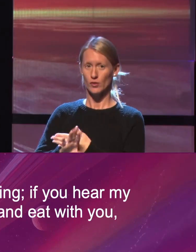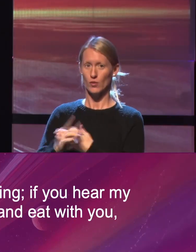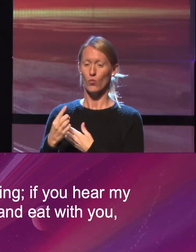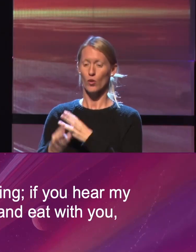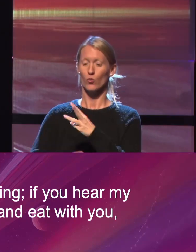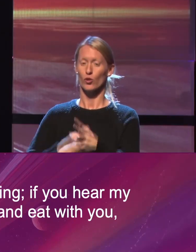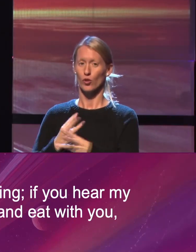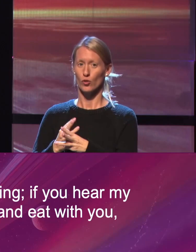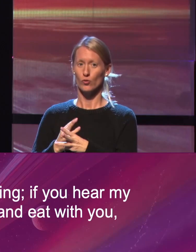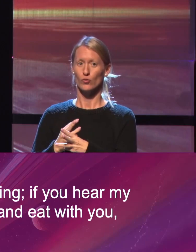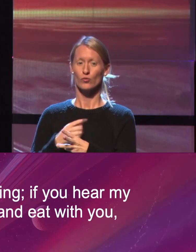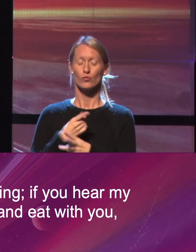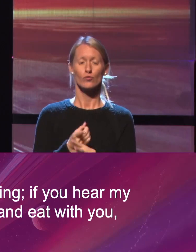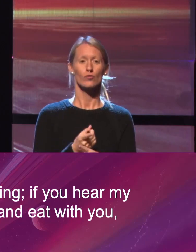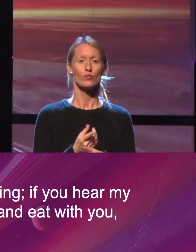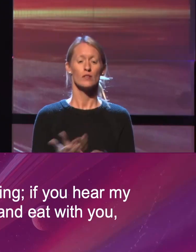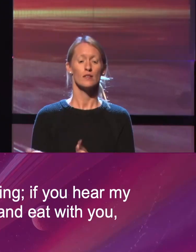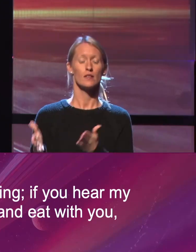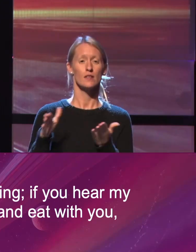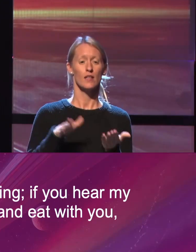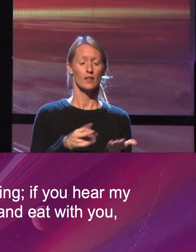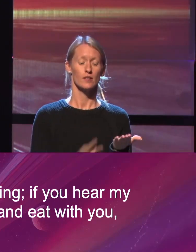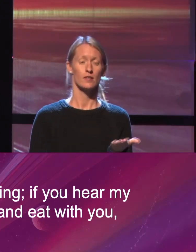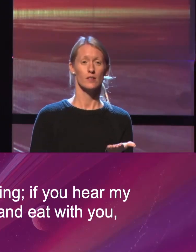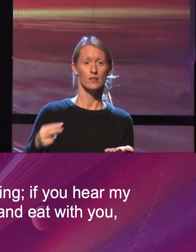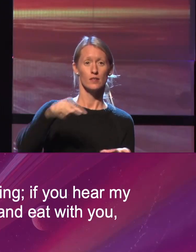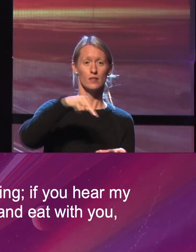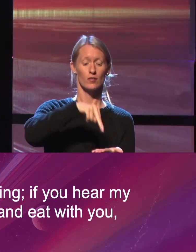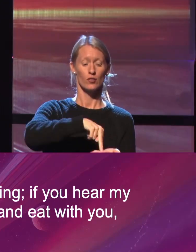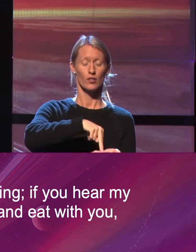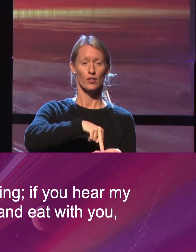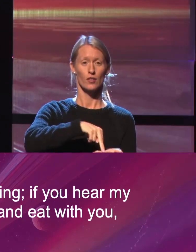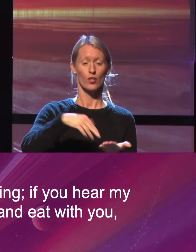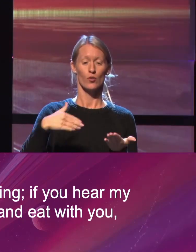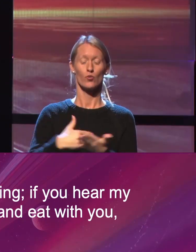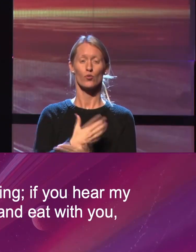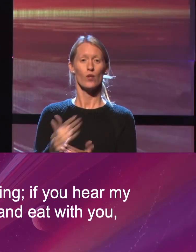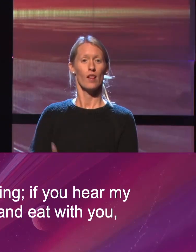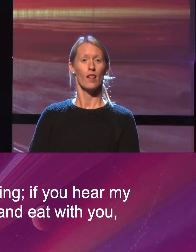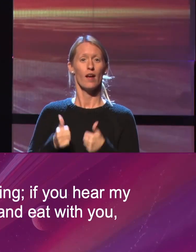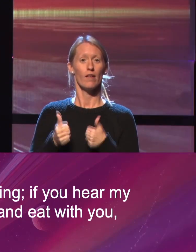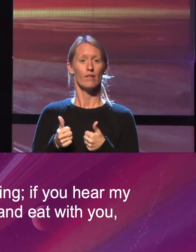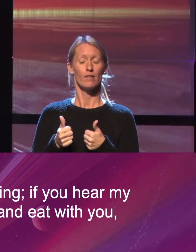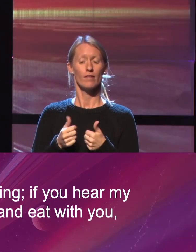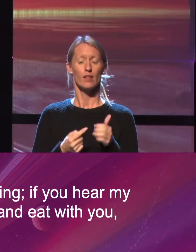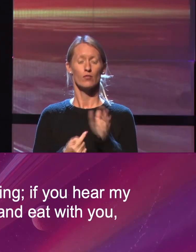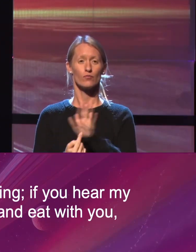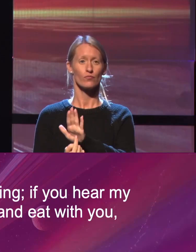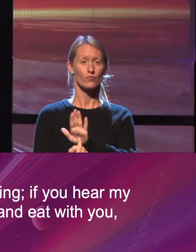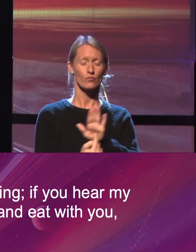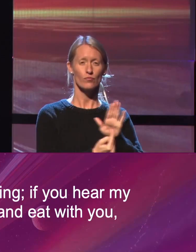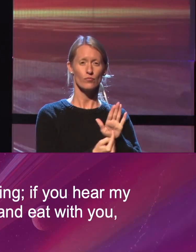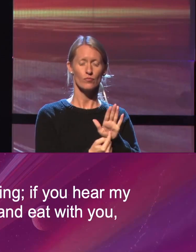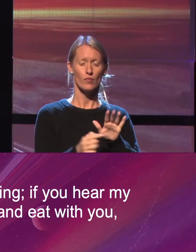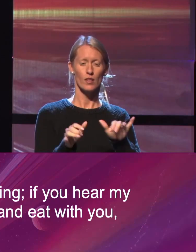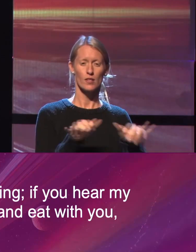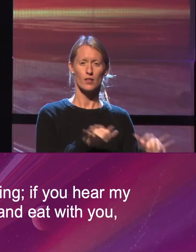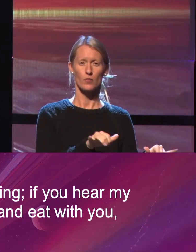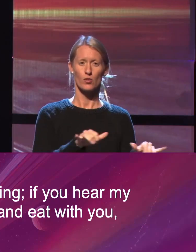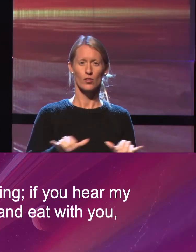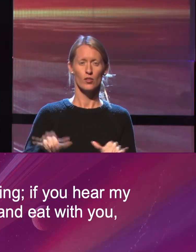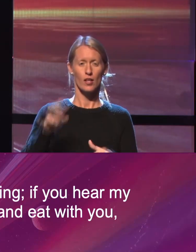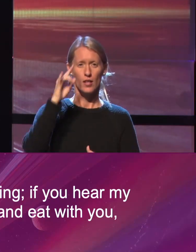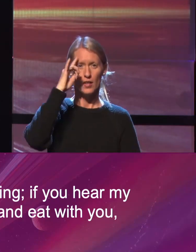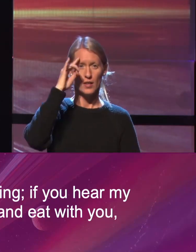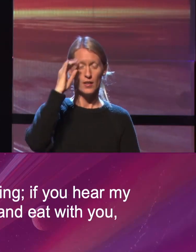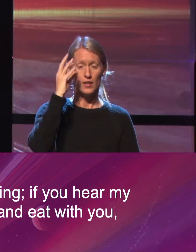that dies and you are resurrected into new life. The Revelation offers us a very similar way of thinking about life in